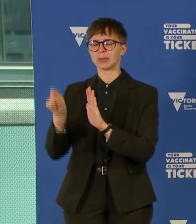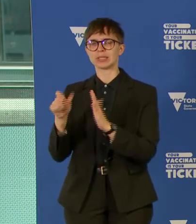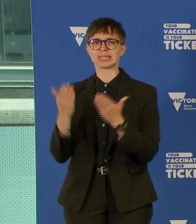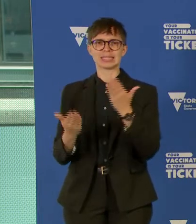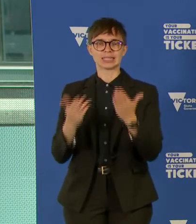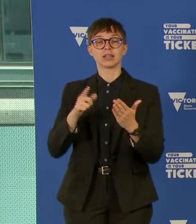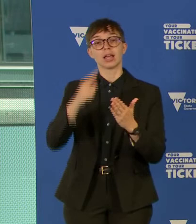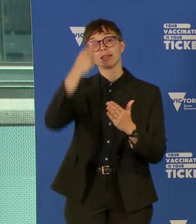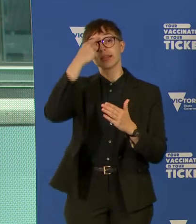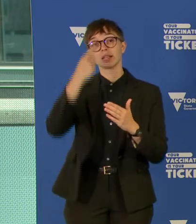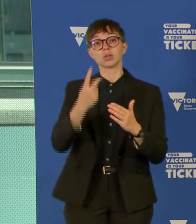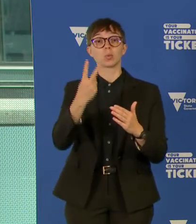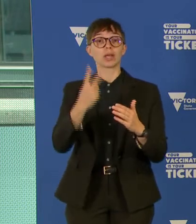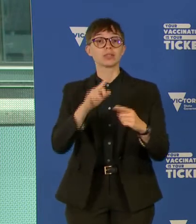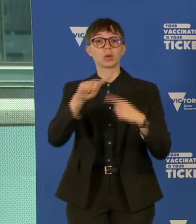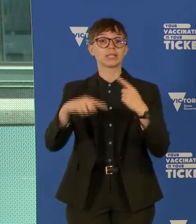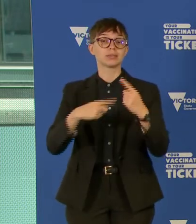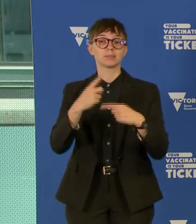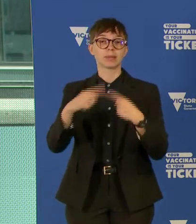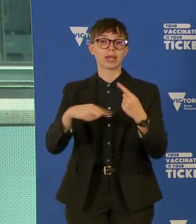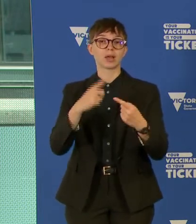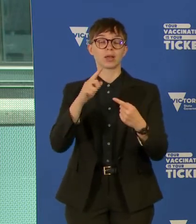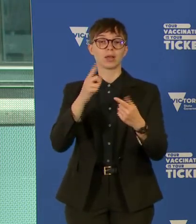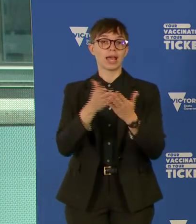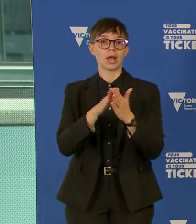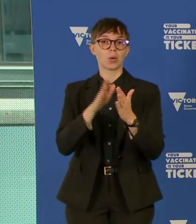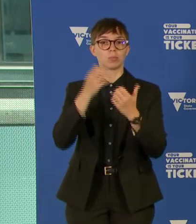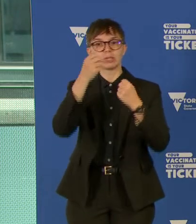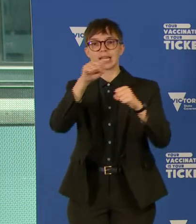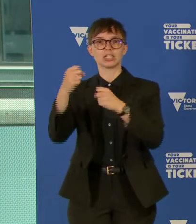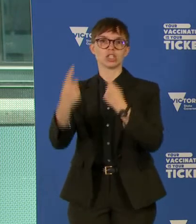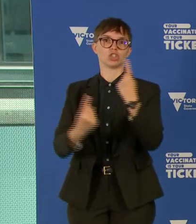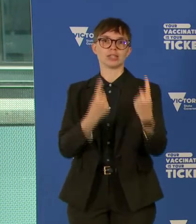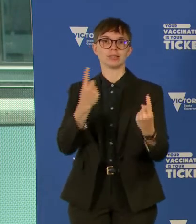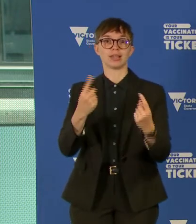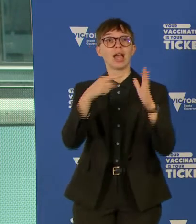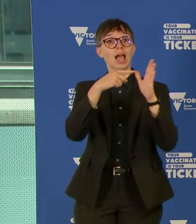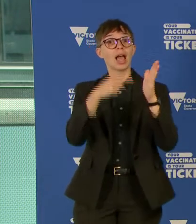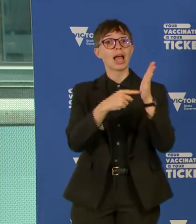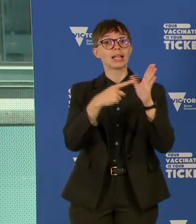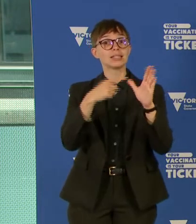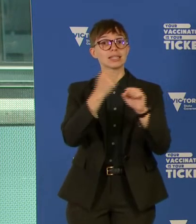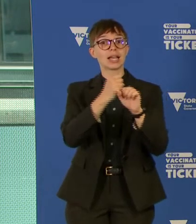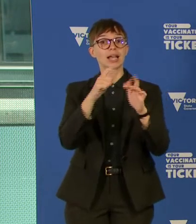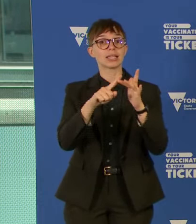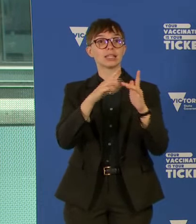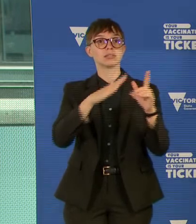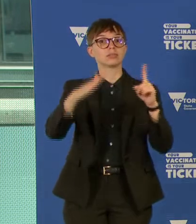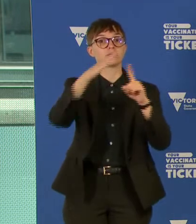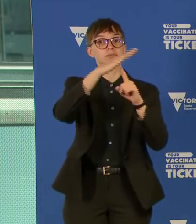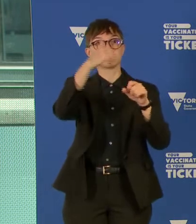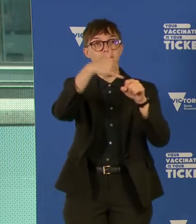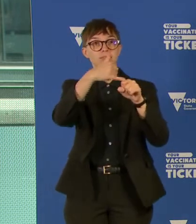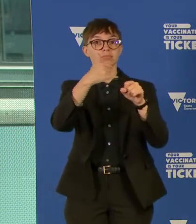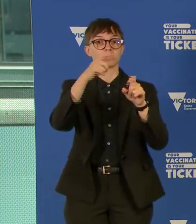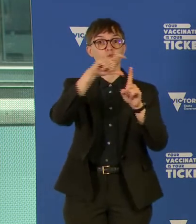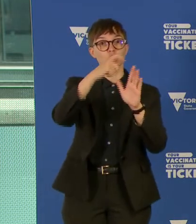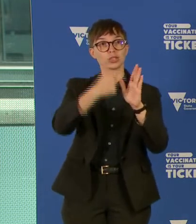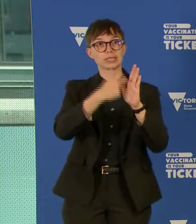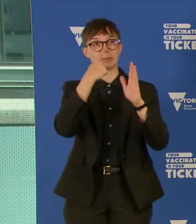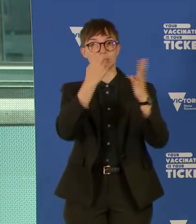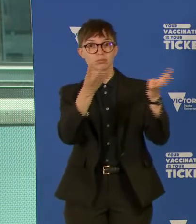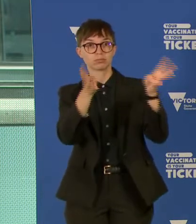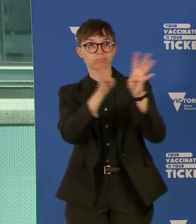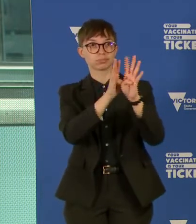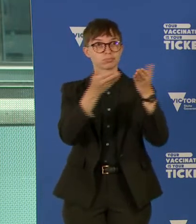ATAGI have recommended a vaccine regimen for those who are most at risk. For immunocompromised people, many of those will fall into a category